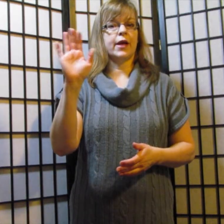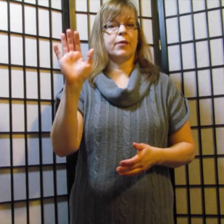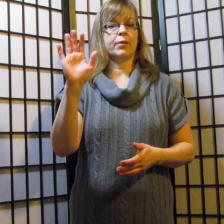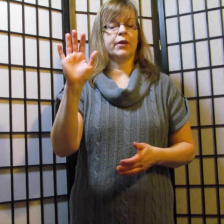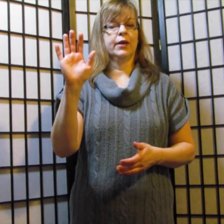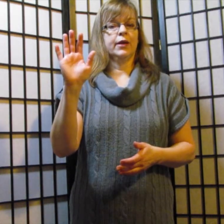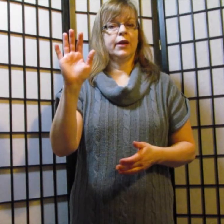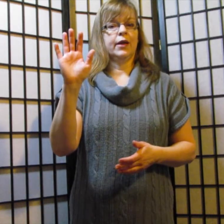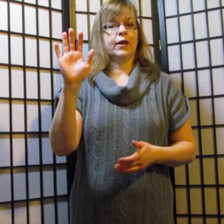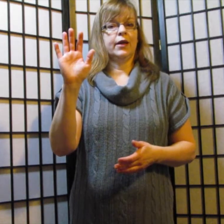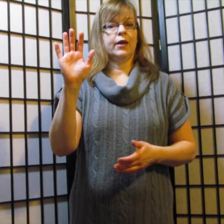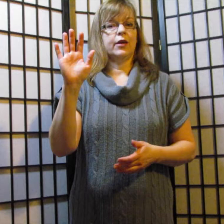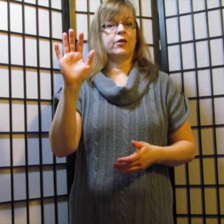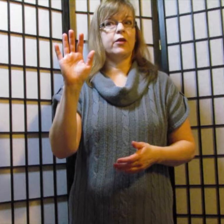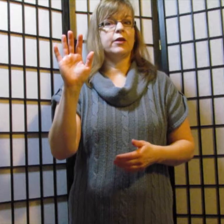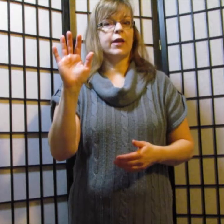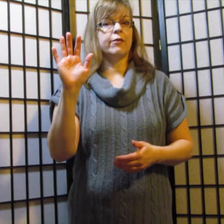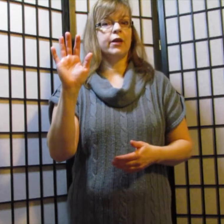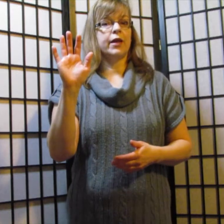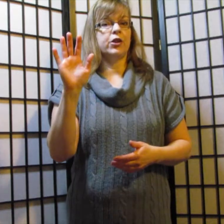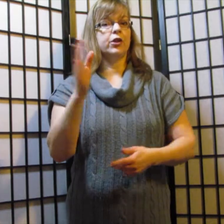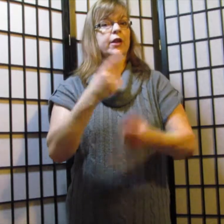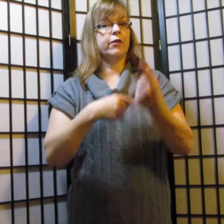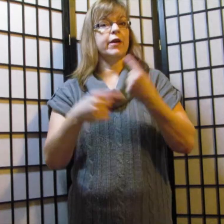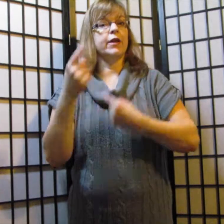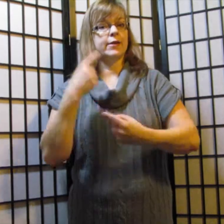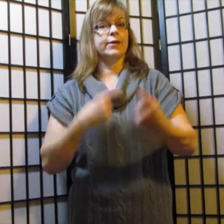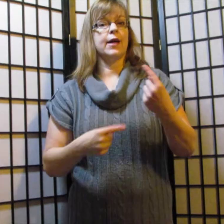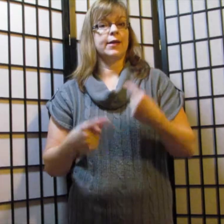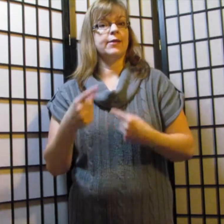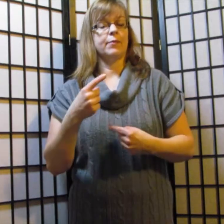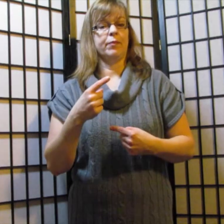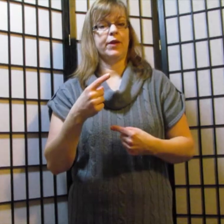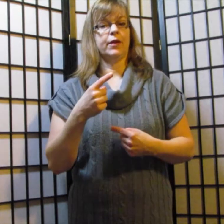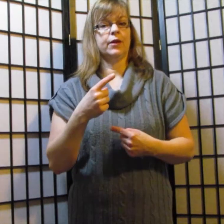up so that they realize you're getting ready to sign something.